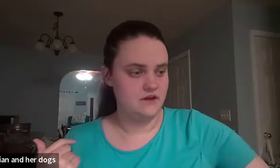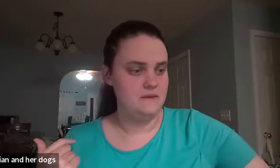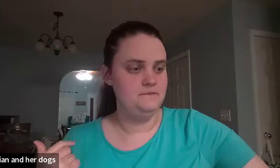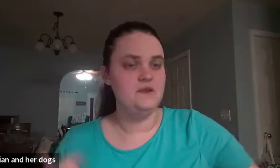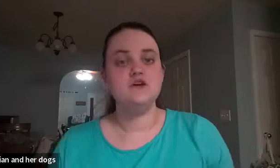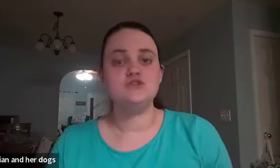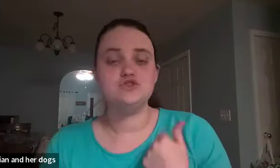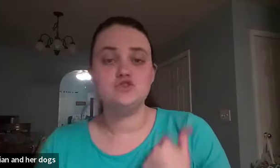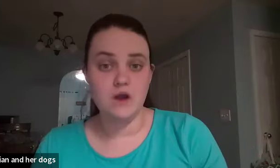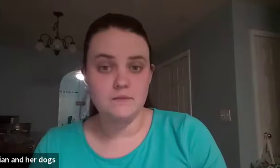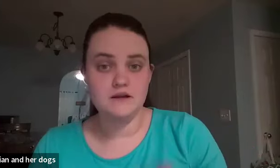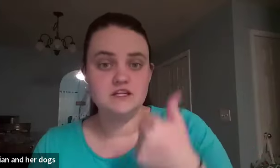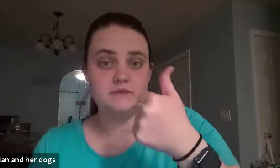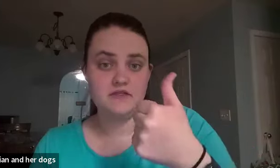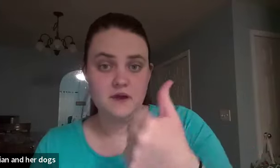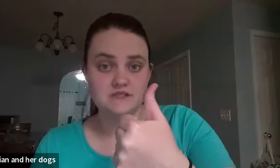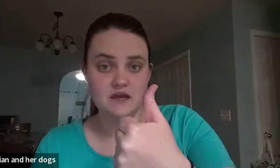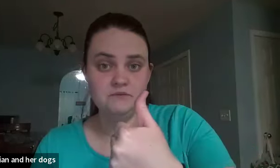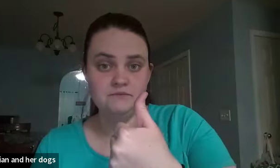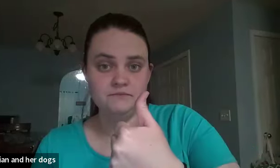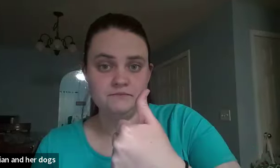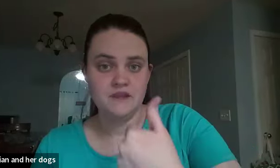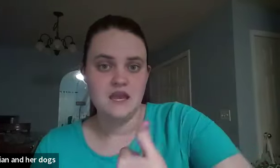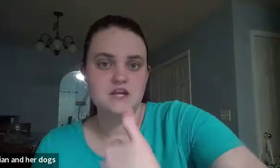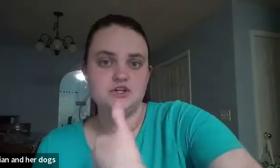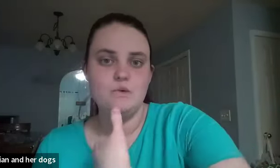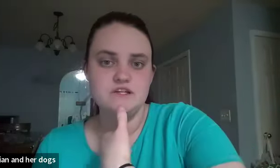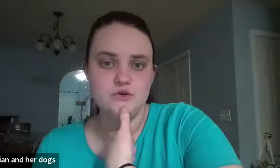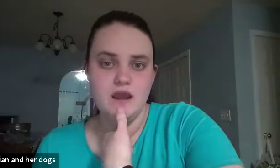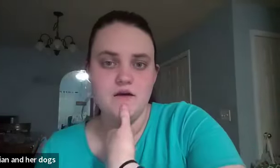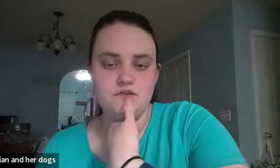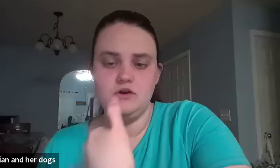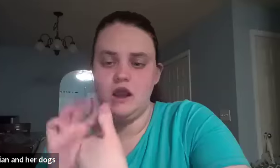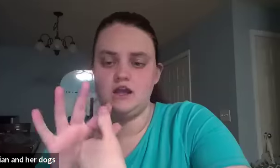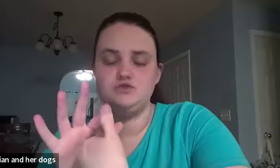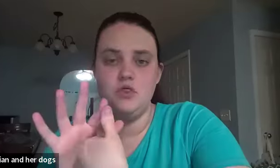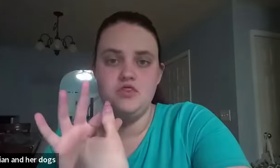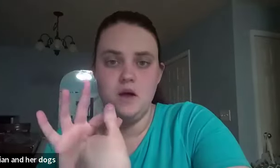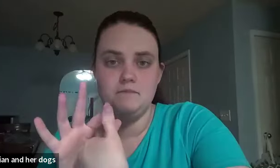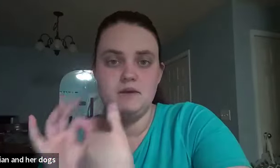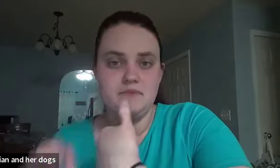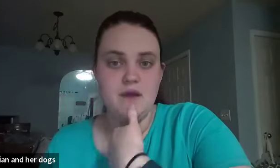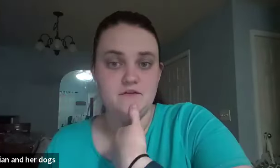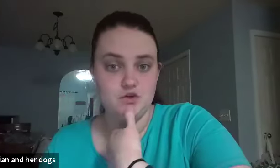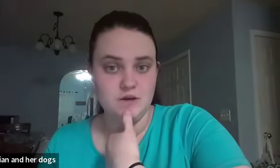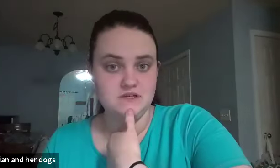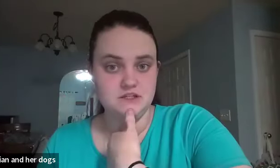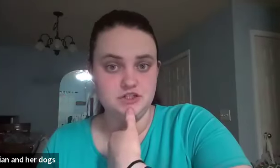Okay. So strawberry is going to be a thumbs up. And you're going to have your actual thumb, the pad of your thumb, touch your